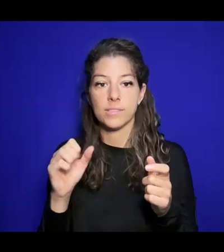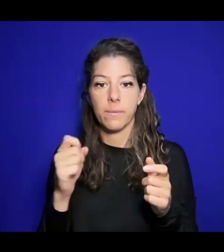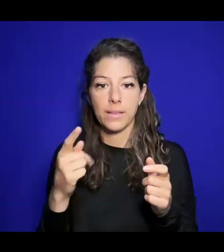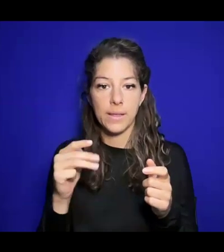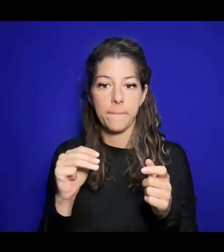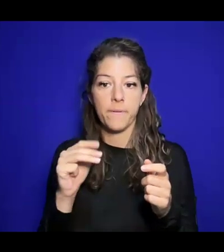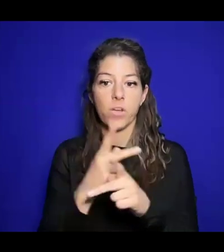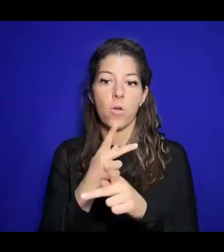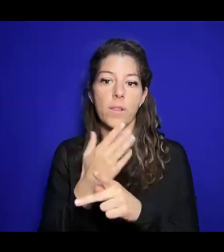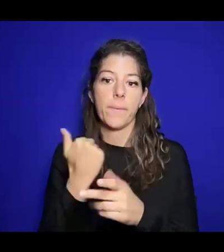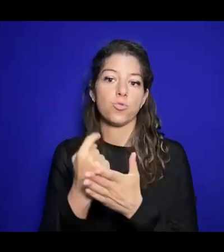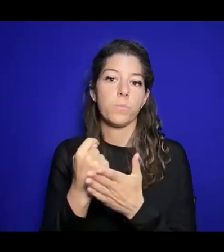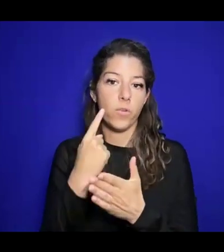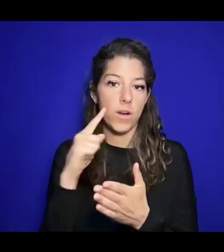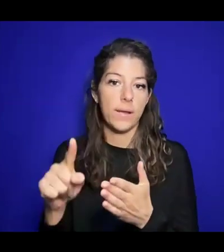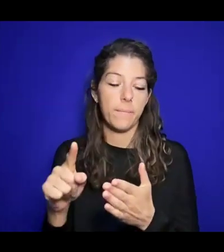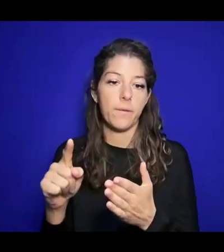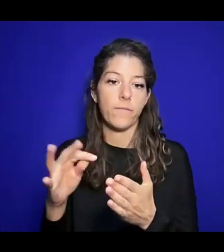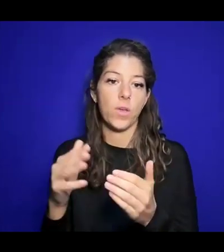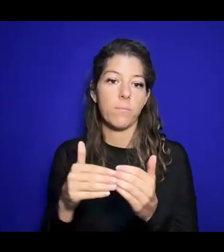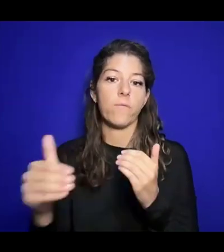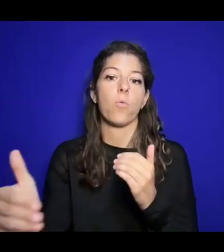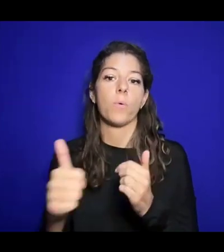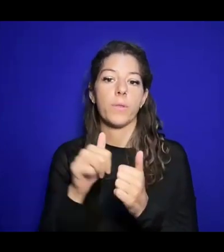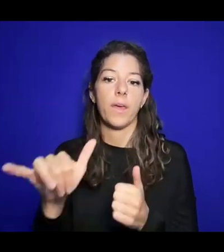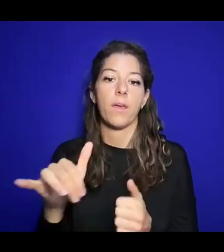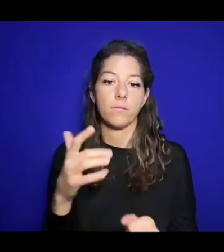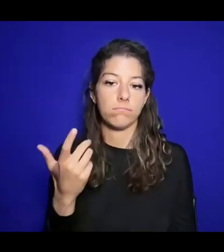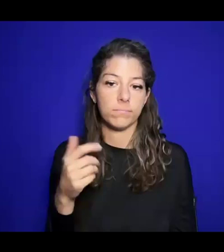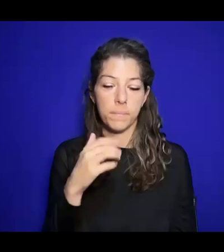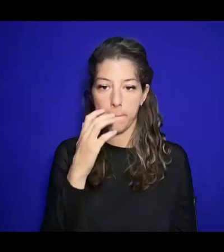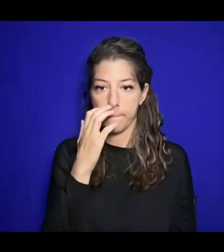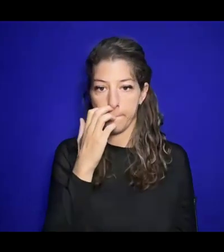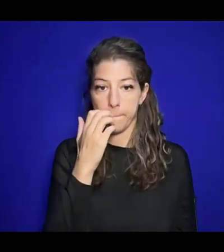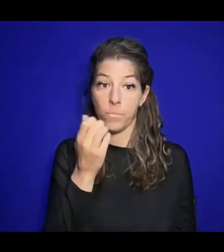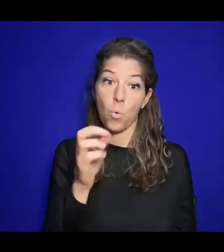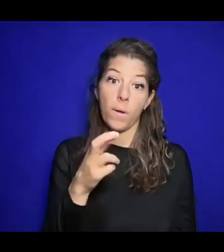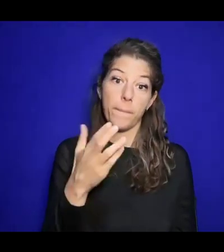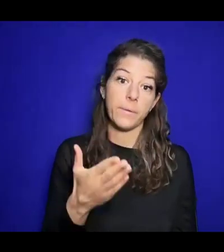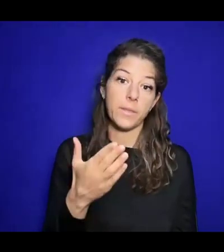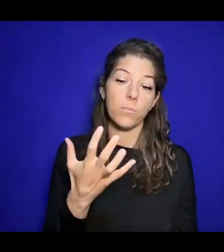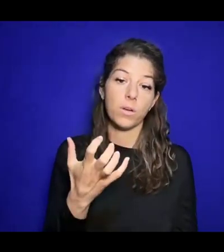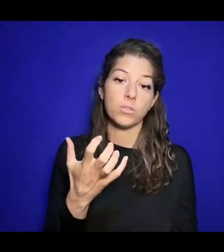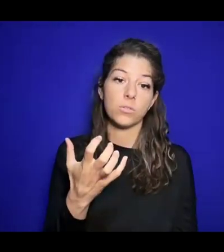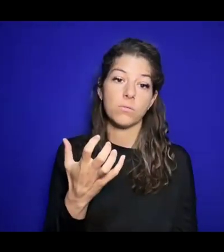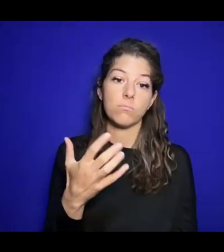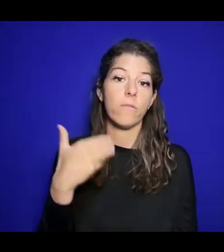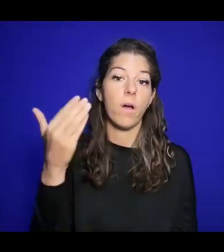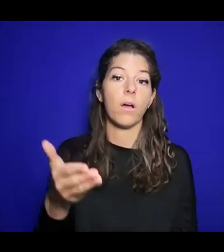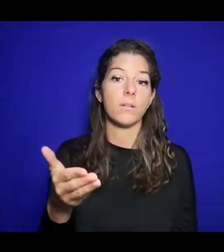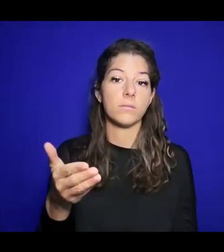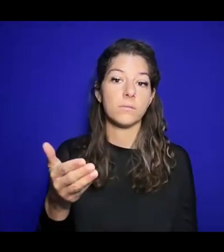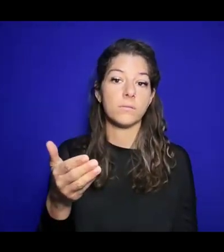treatment for him, and see if you can move forward with that because, or maybe you want to move on, to